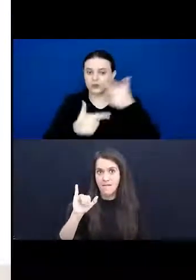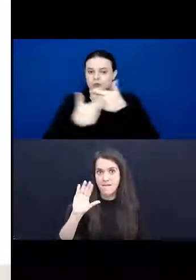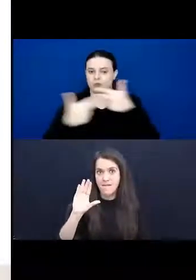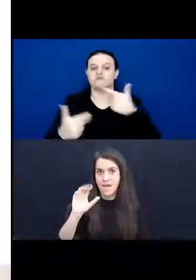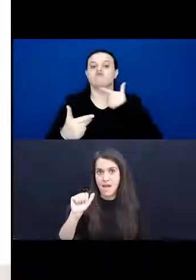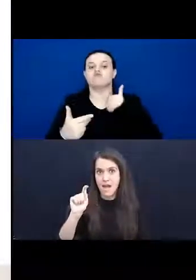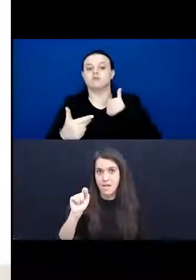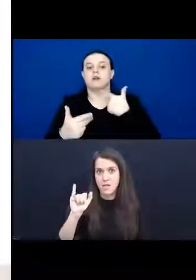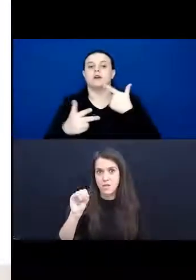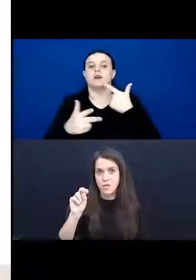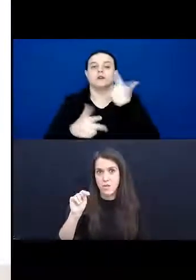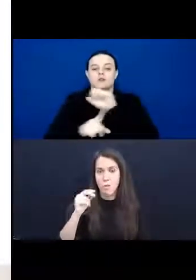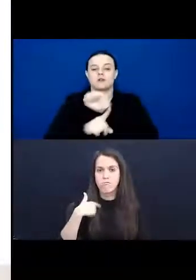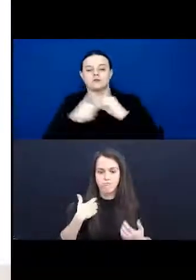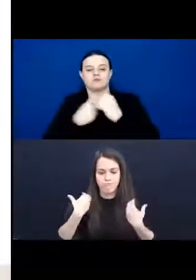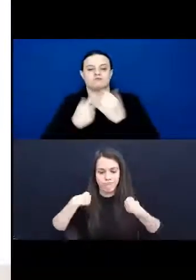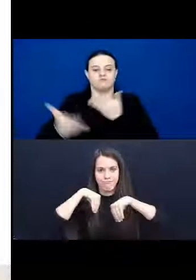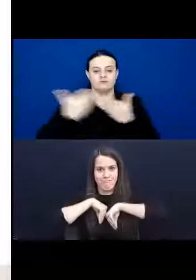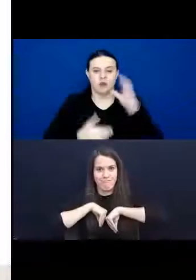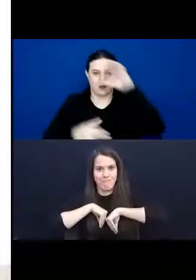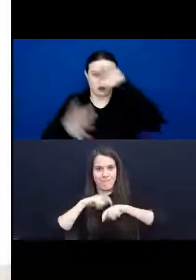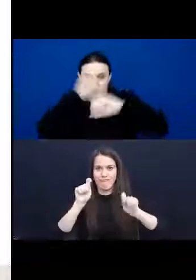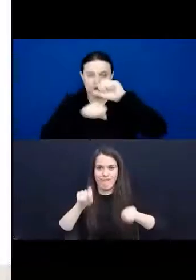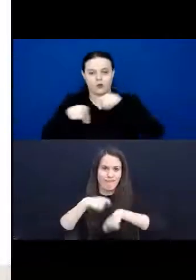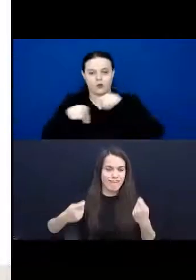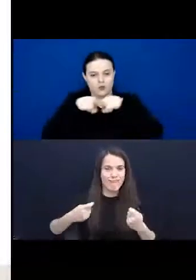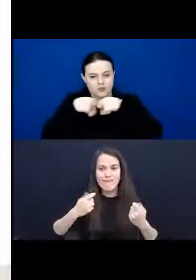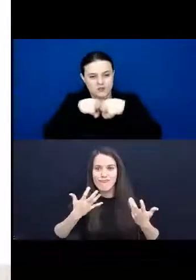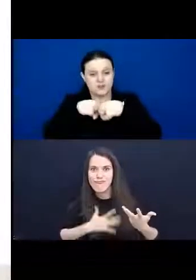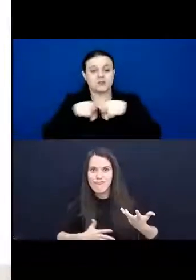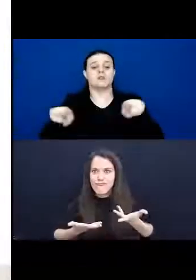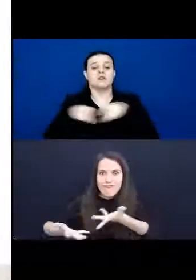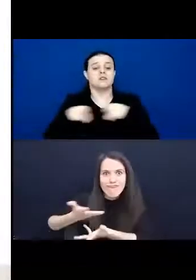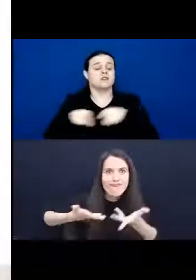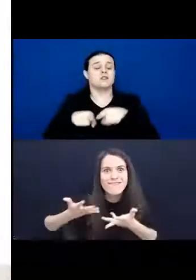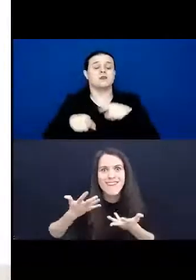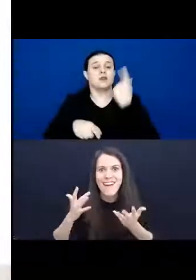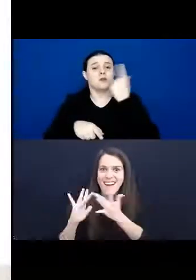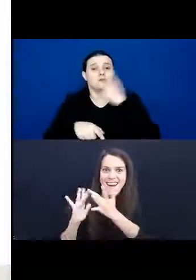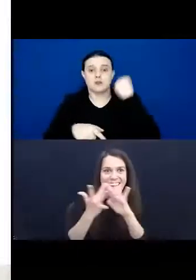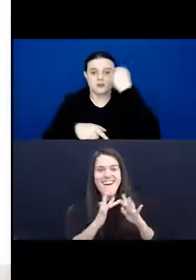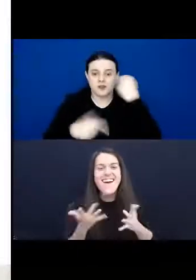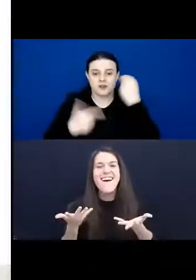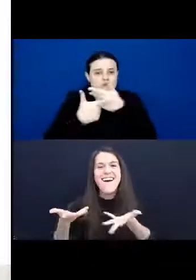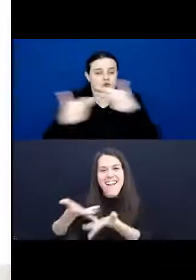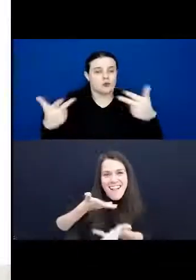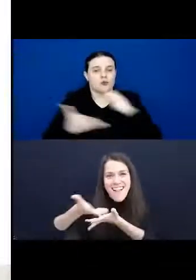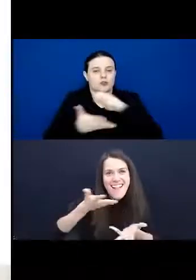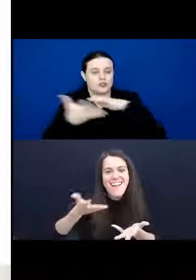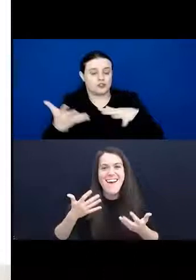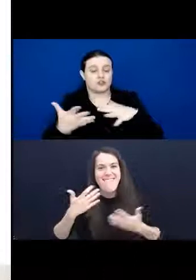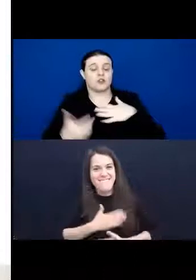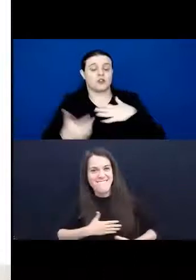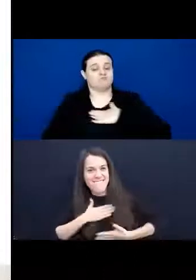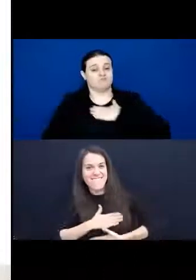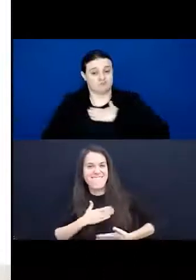for socializing, learning, competing, and just have enjoyable experiences. In